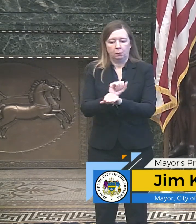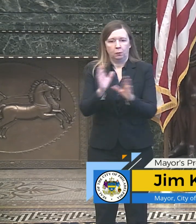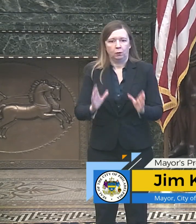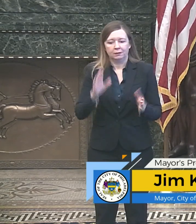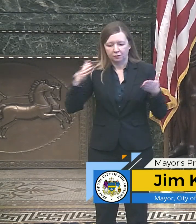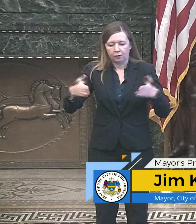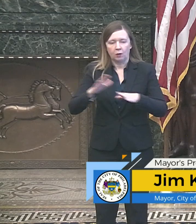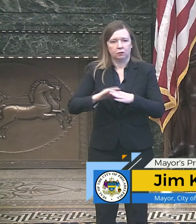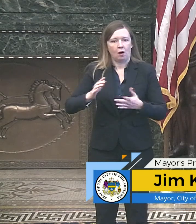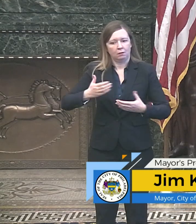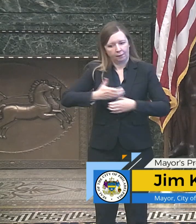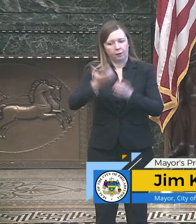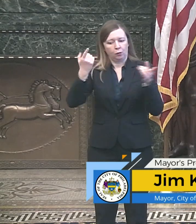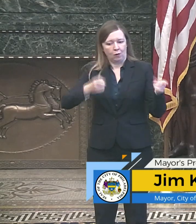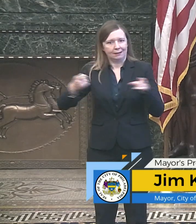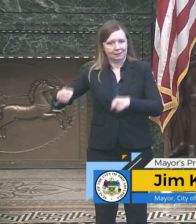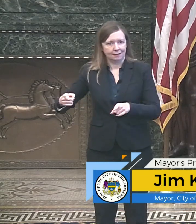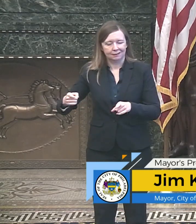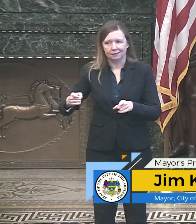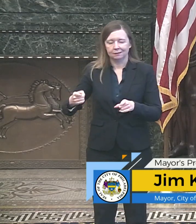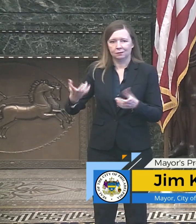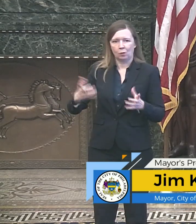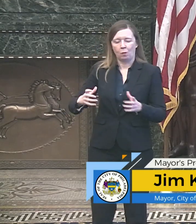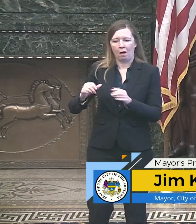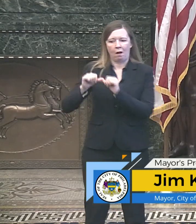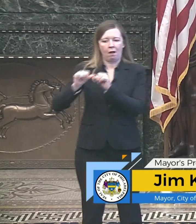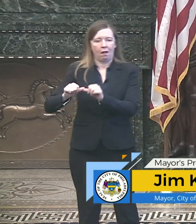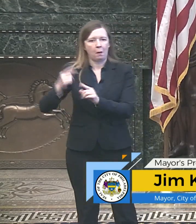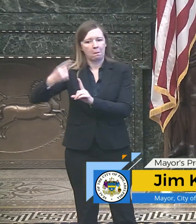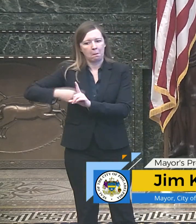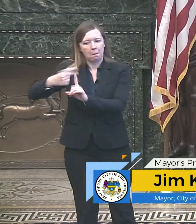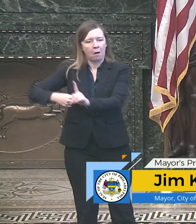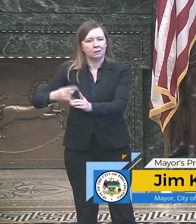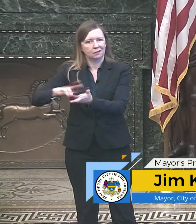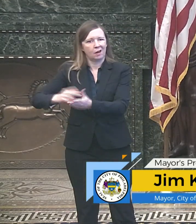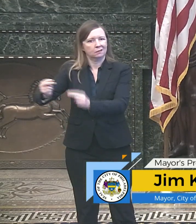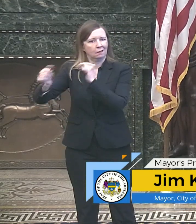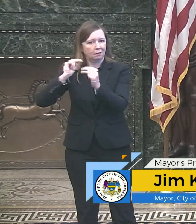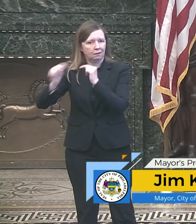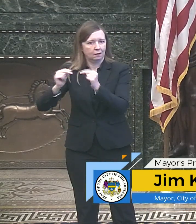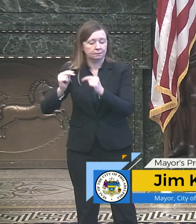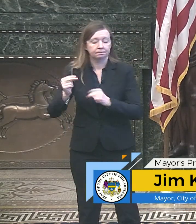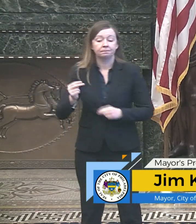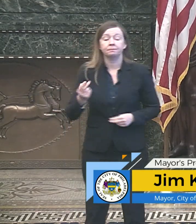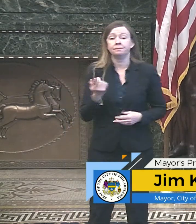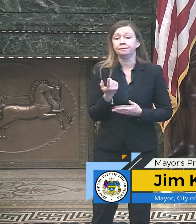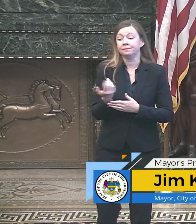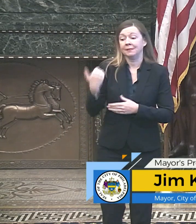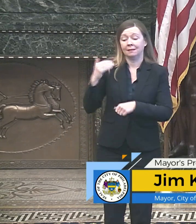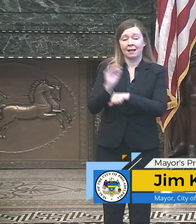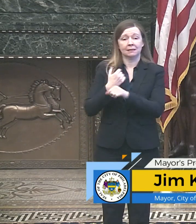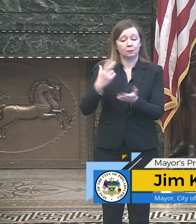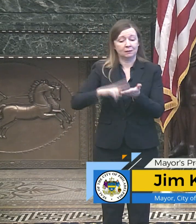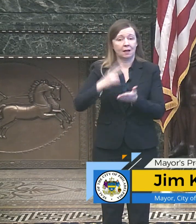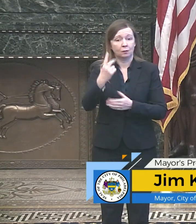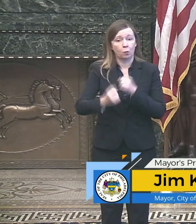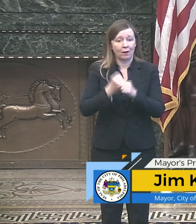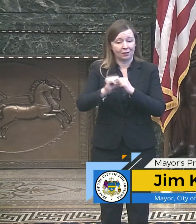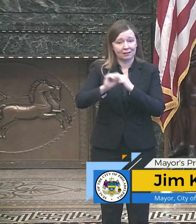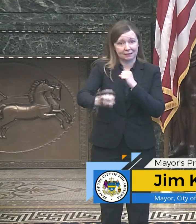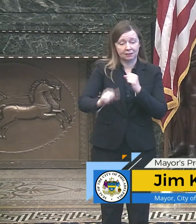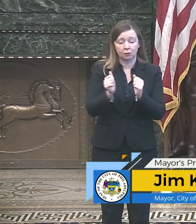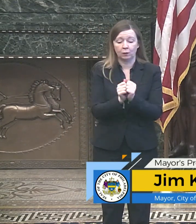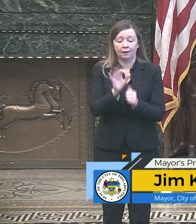hand rather than months of contract negotiations. I'm pleased to announce that last night we signed a 1-year extension with the FOP Lodge